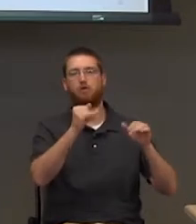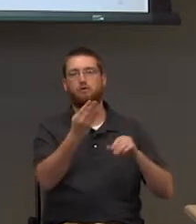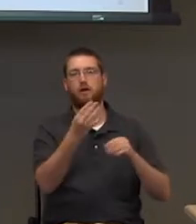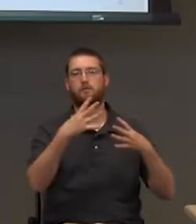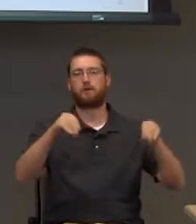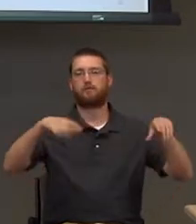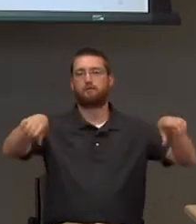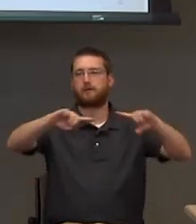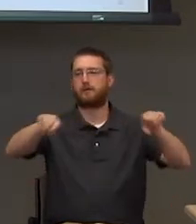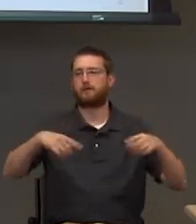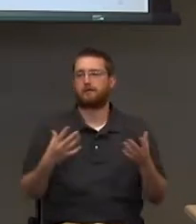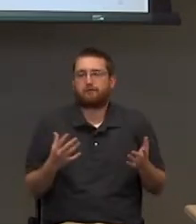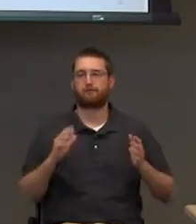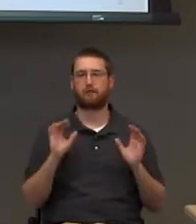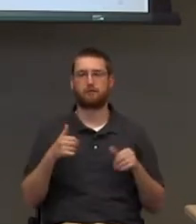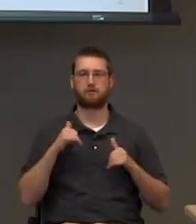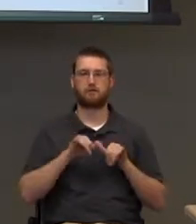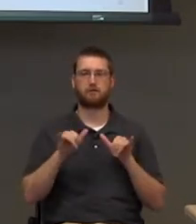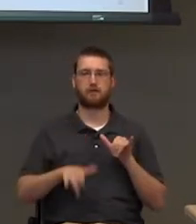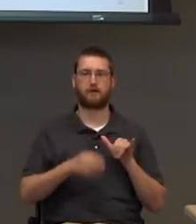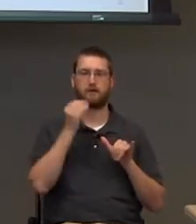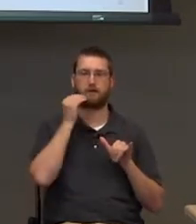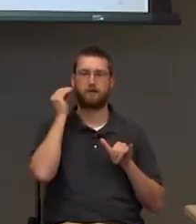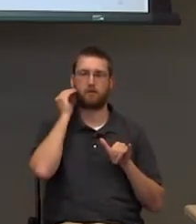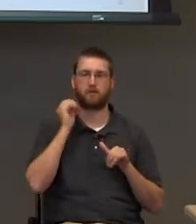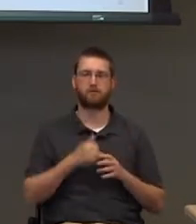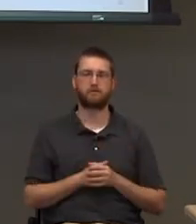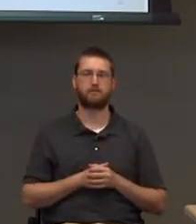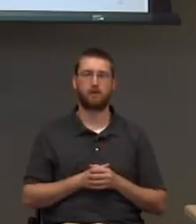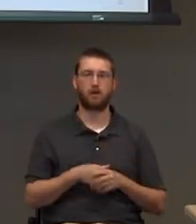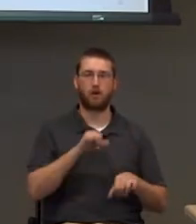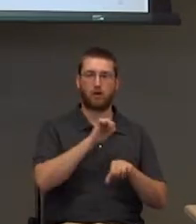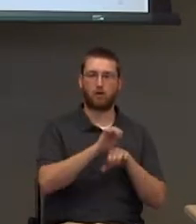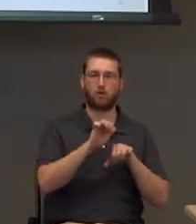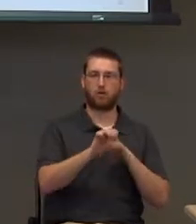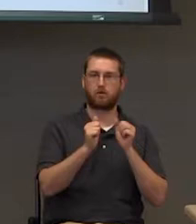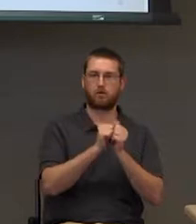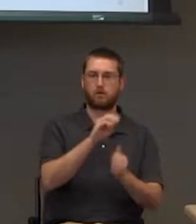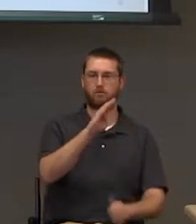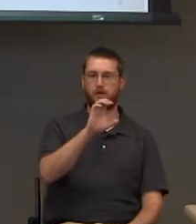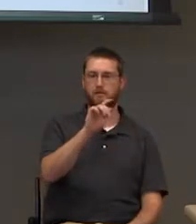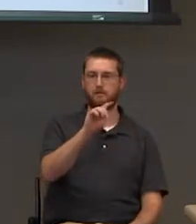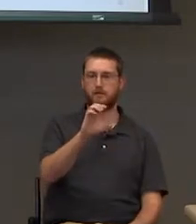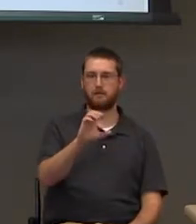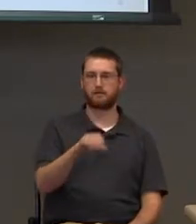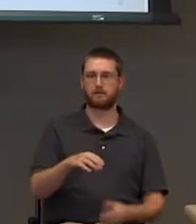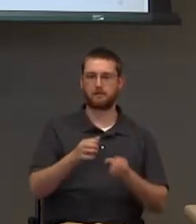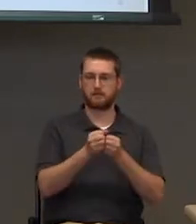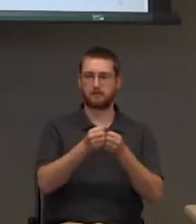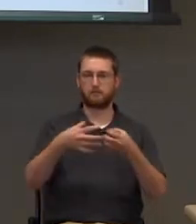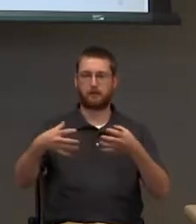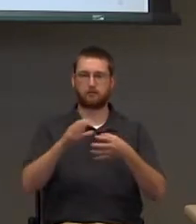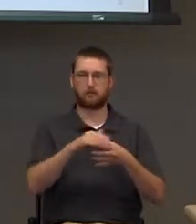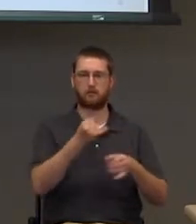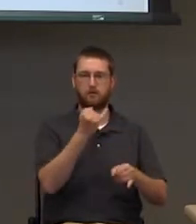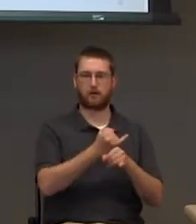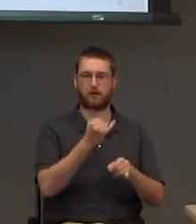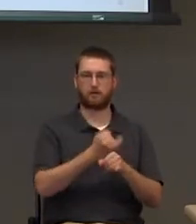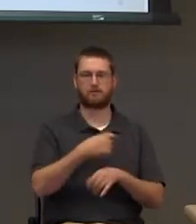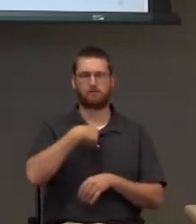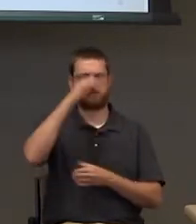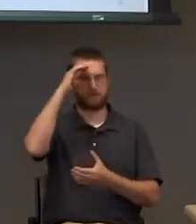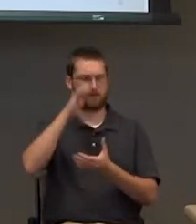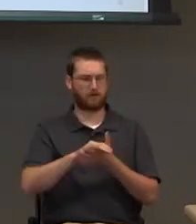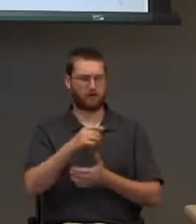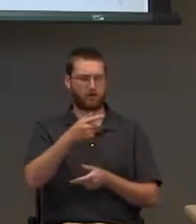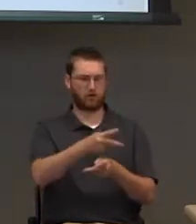So this is one of those efforts to be more proactive. Working with BCTC on capacity expansion. There was a grant, I believe